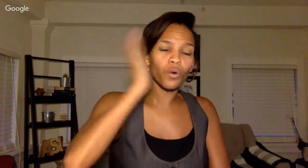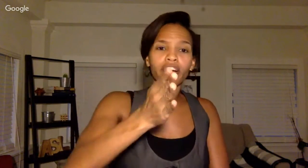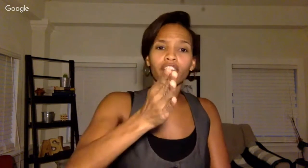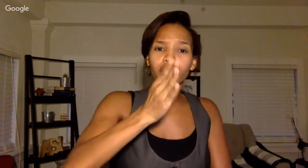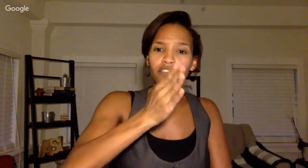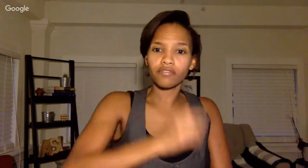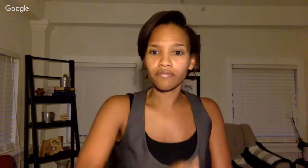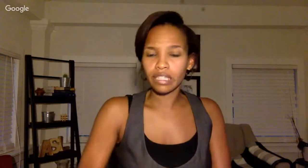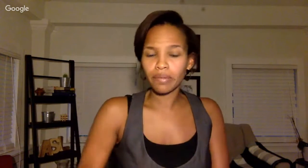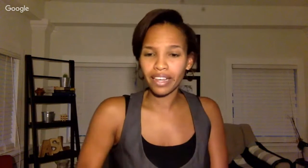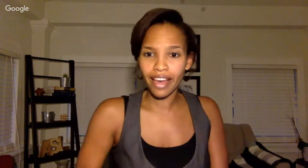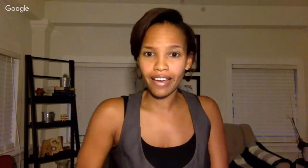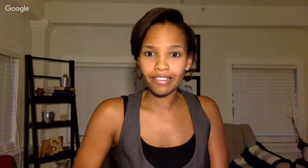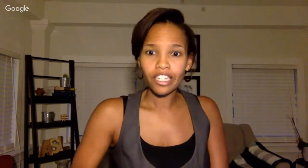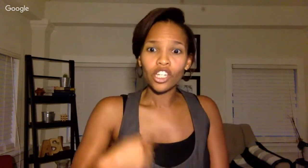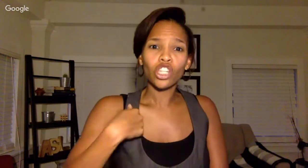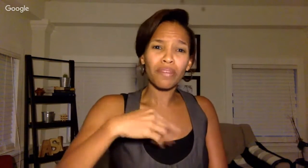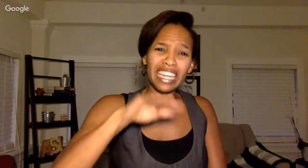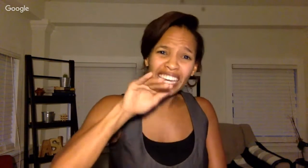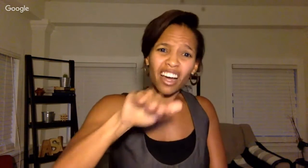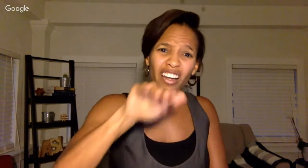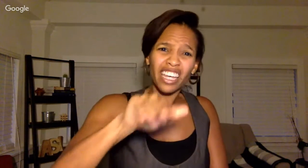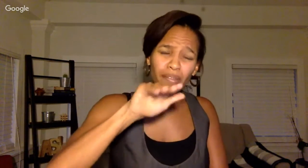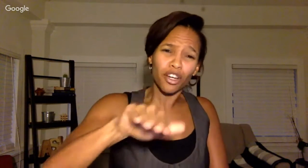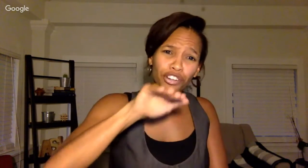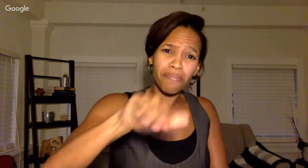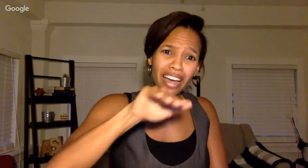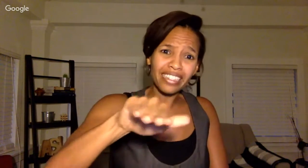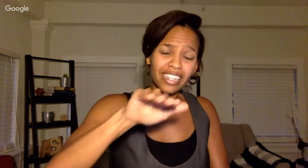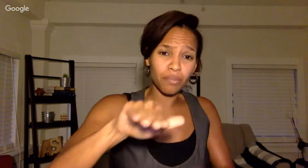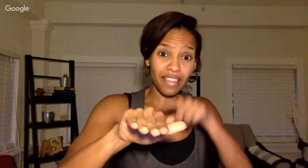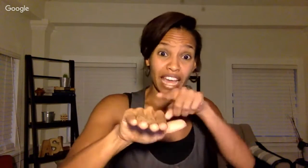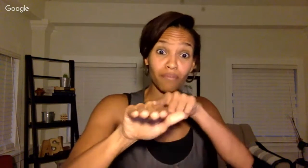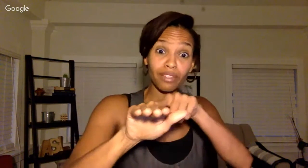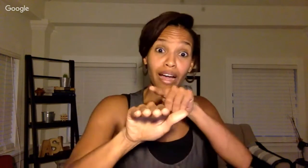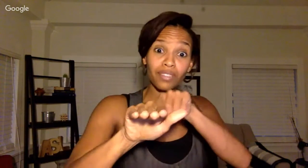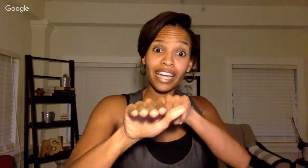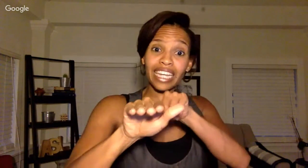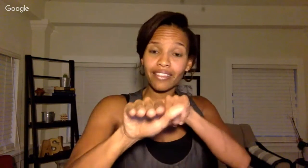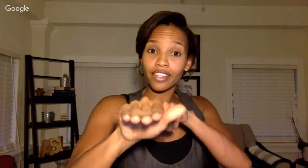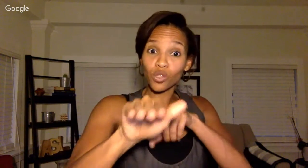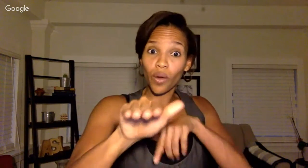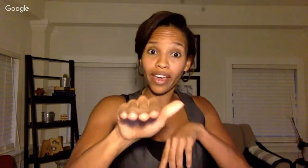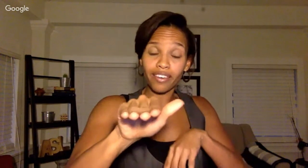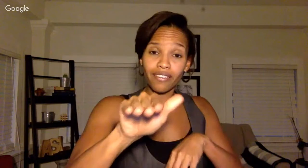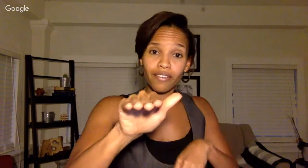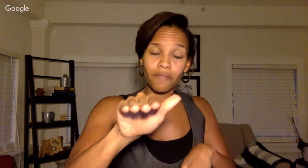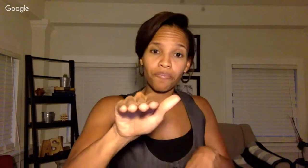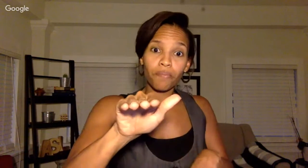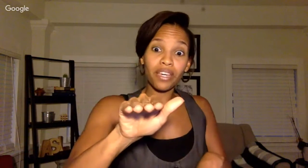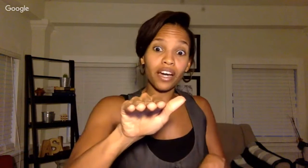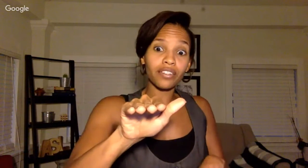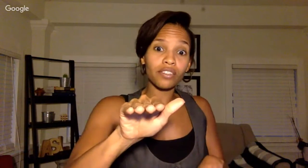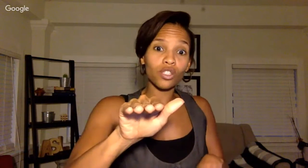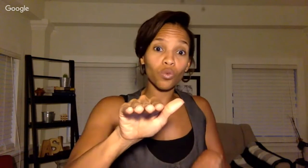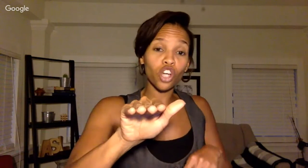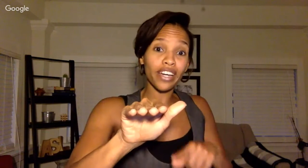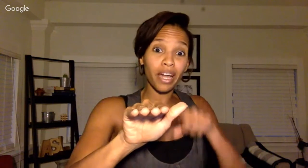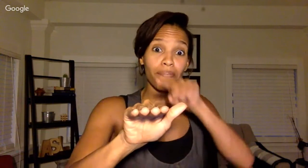will, something like that. So I'm going to get on him. I'm going to remind him, and I'm signing it this way because we're talking